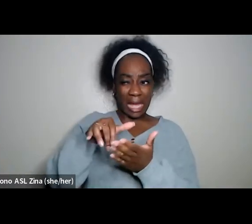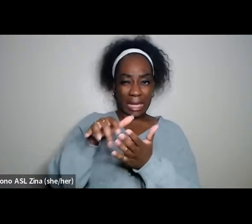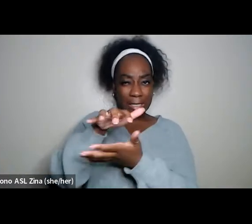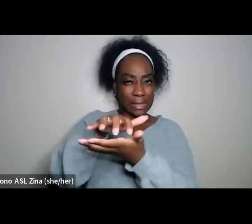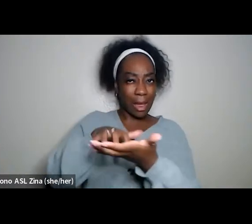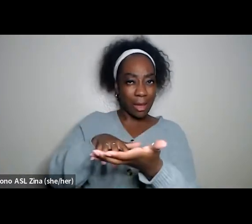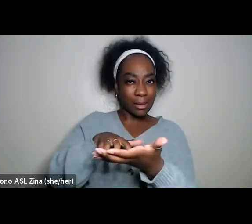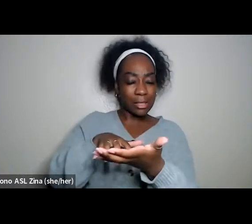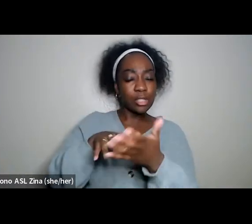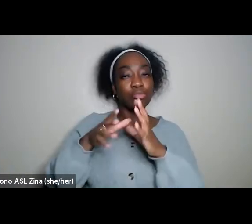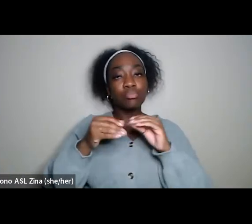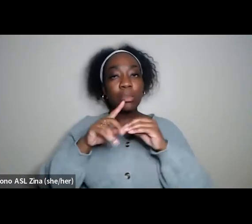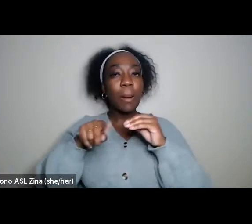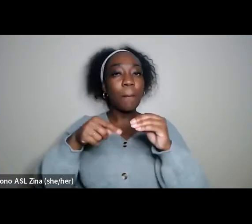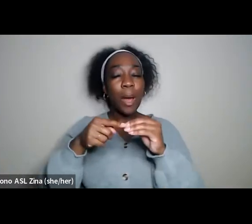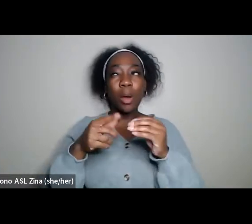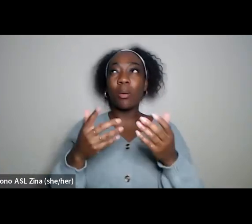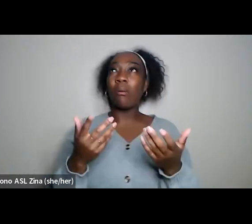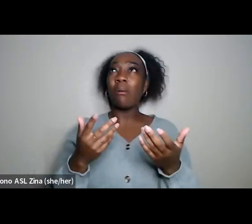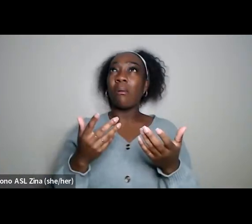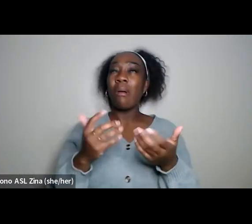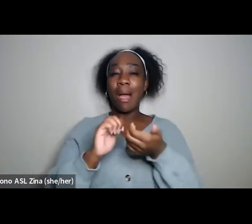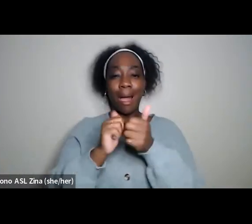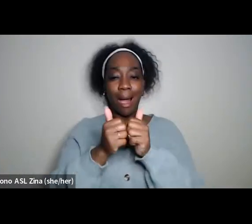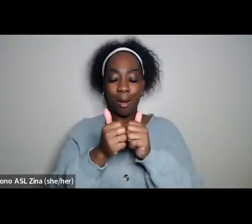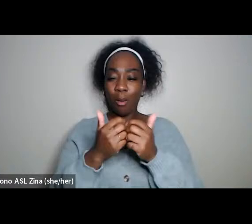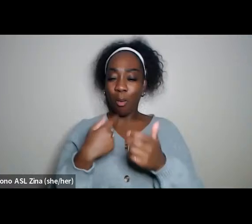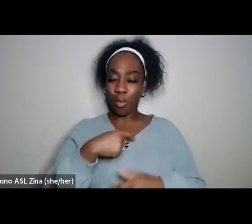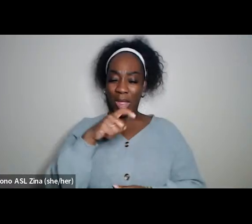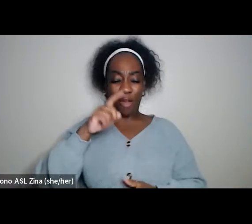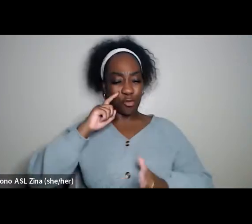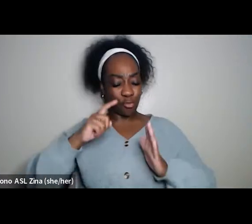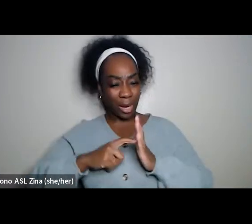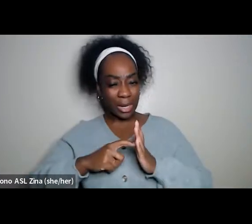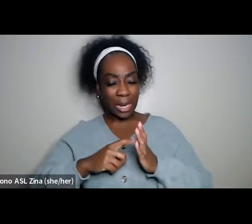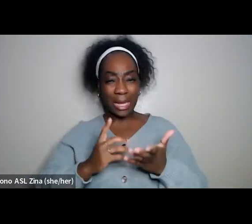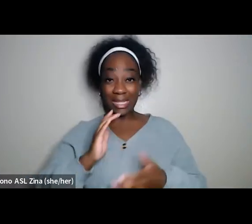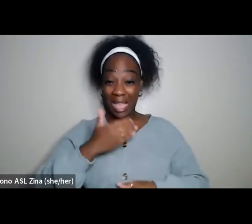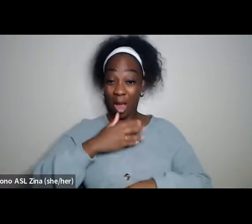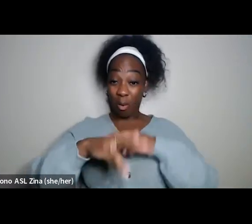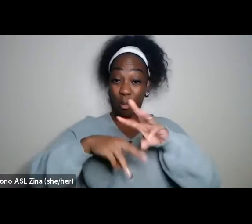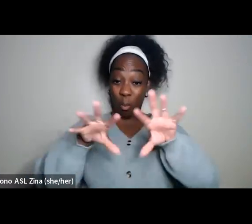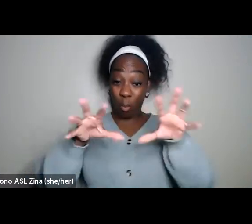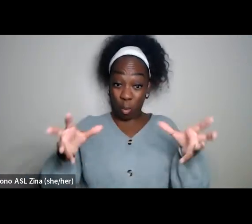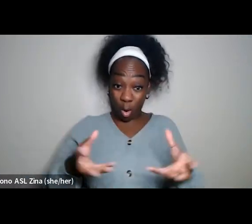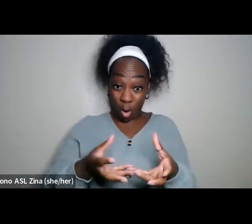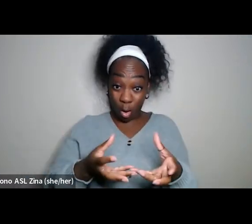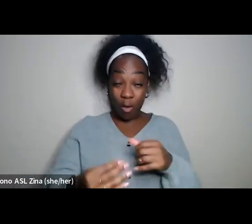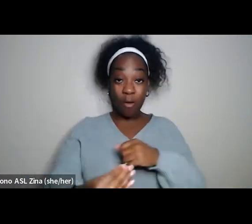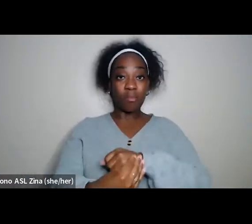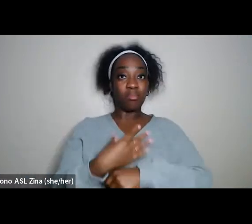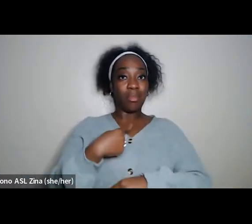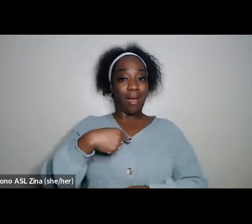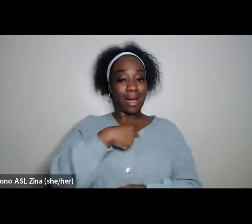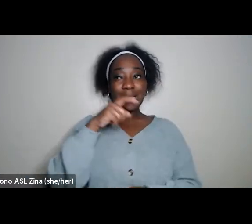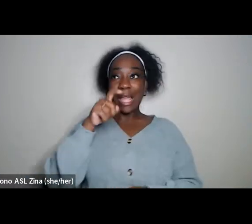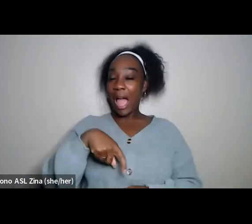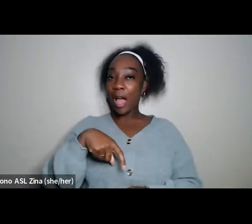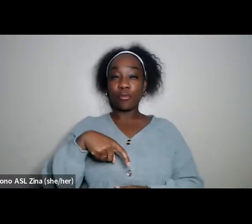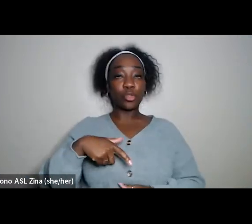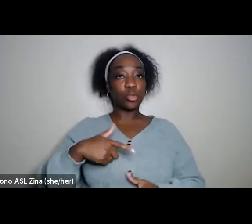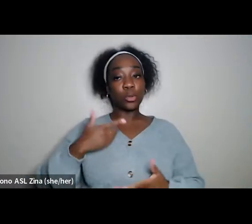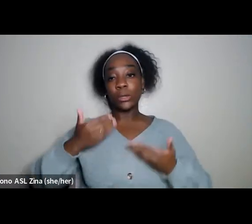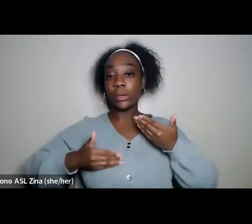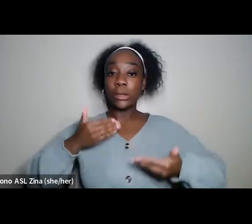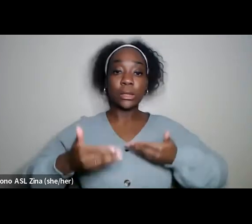live in a world that tells us to move only with our intellect, only with our head. We have to move. Nobody is